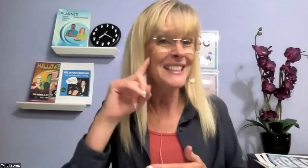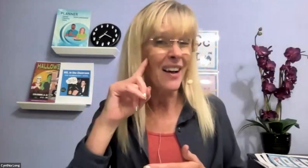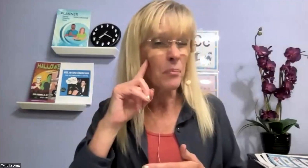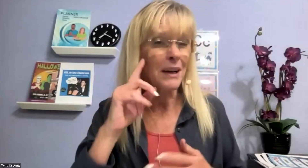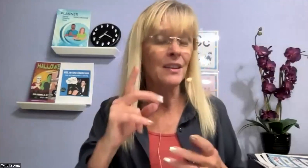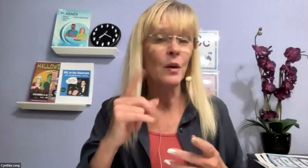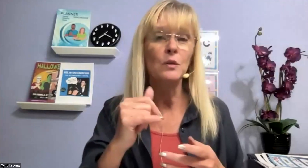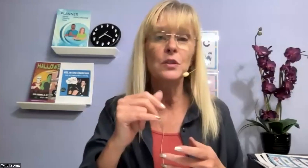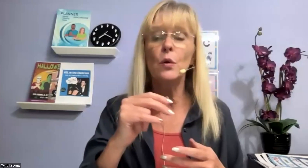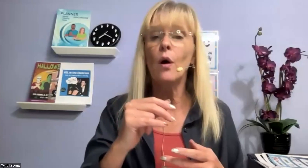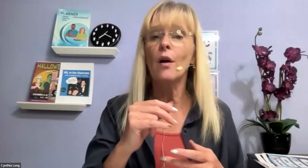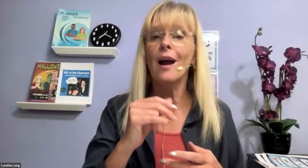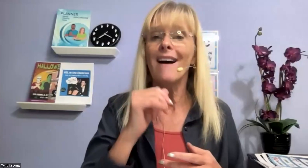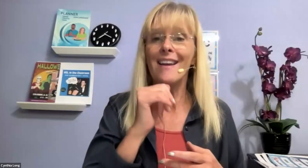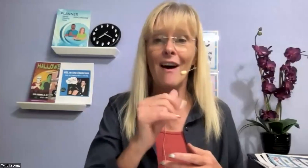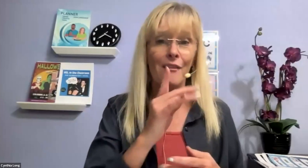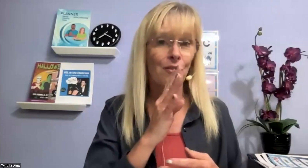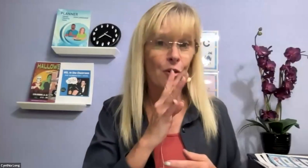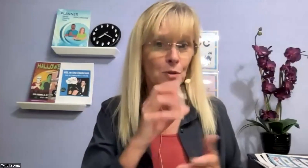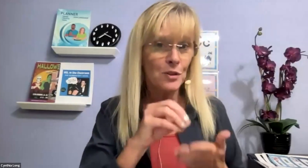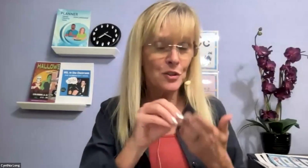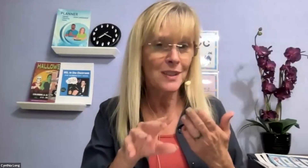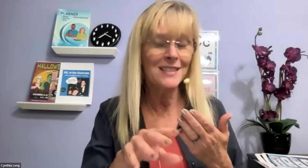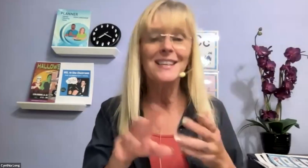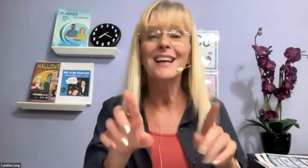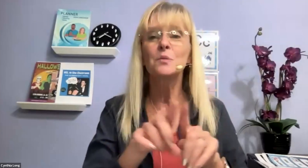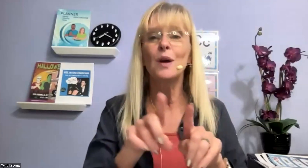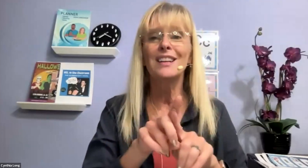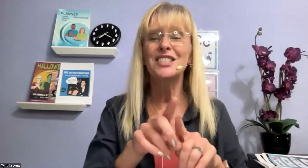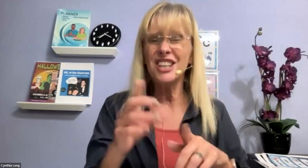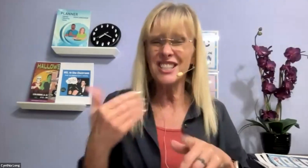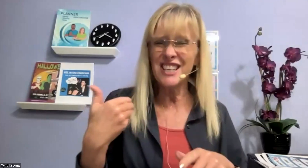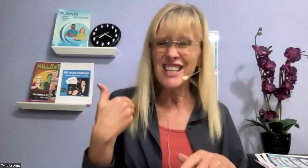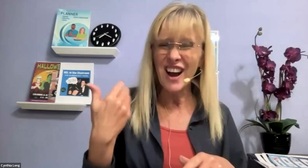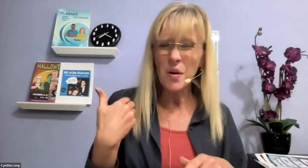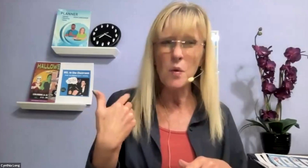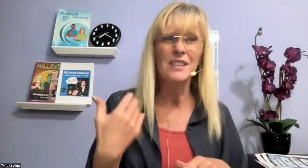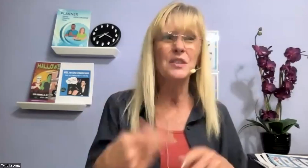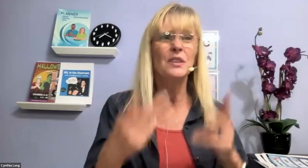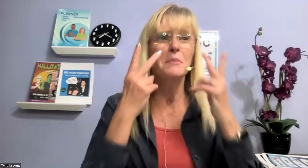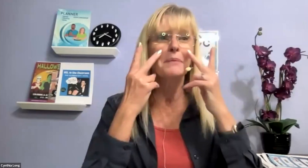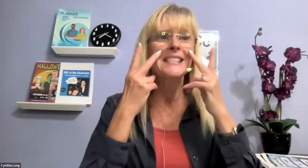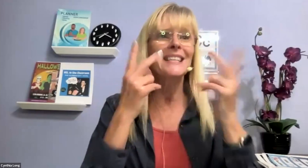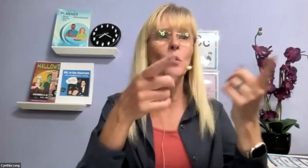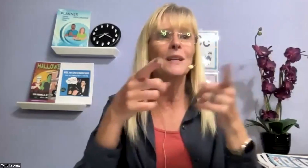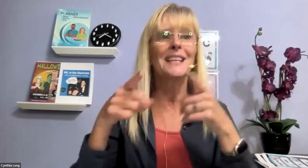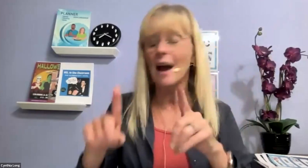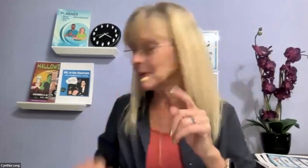deaf, but those who are nonverbal students, as well as just the young ones who need to be able to see what's